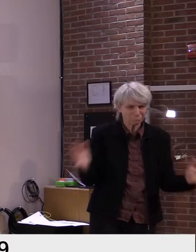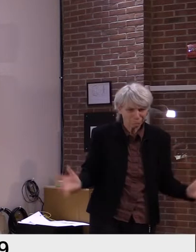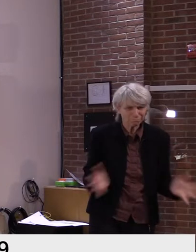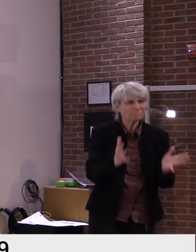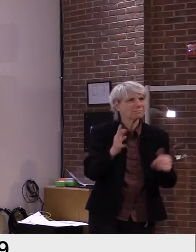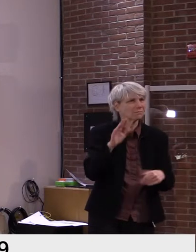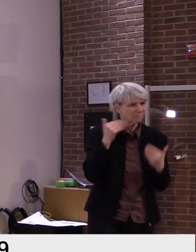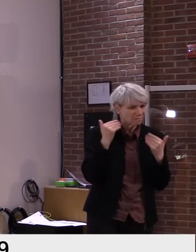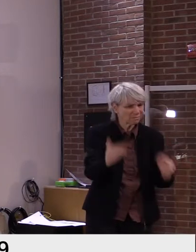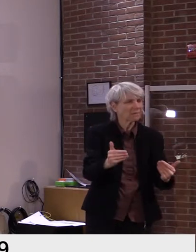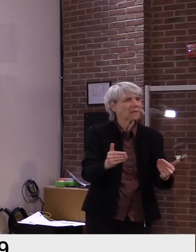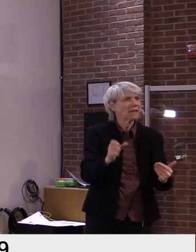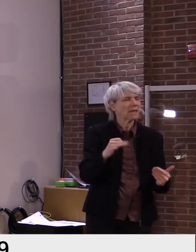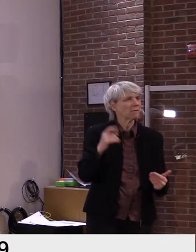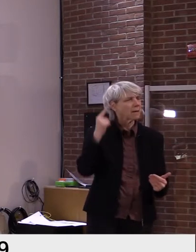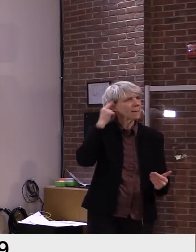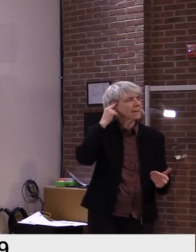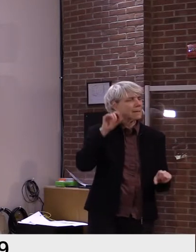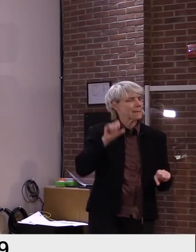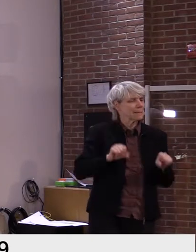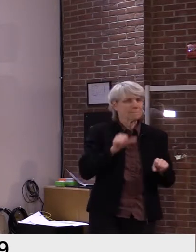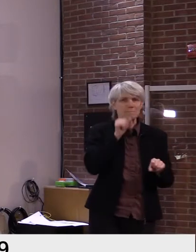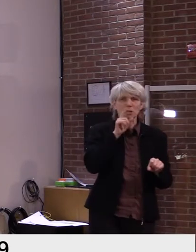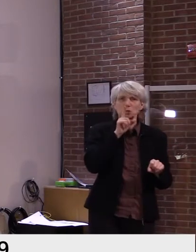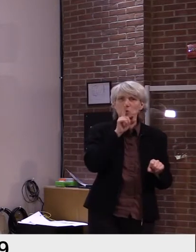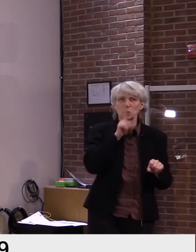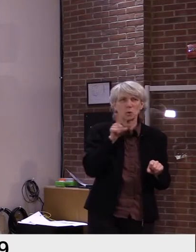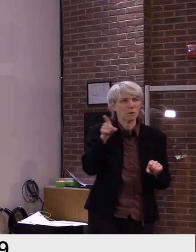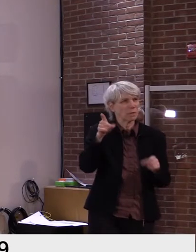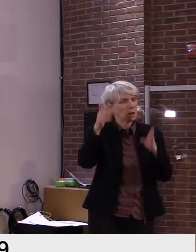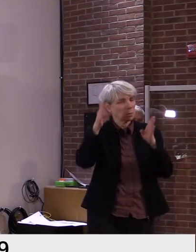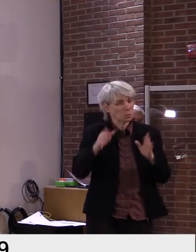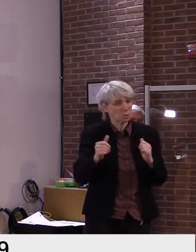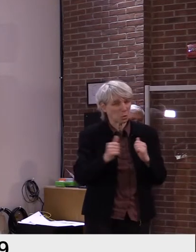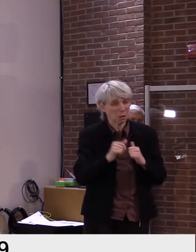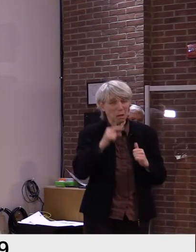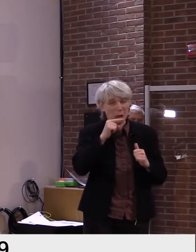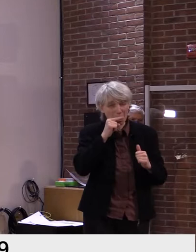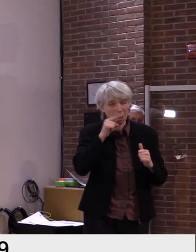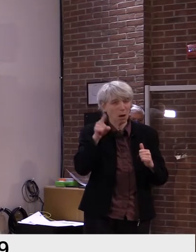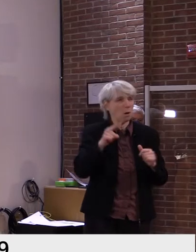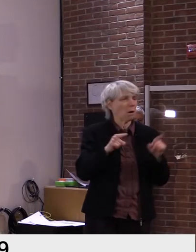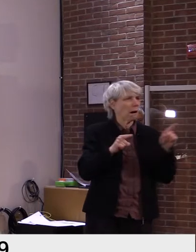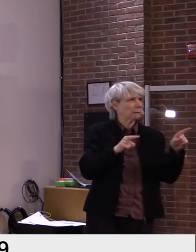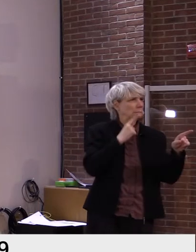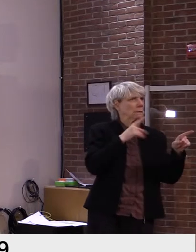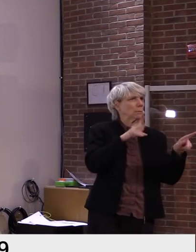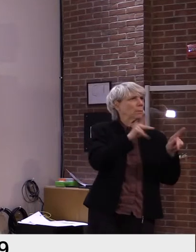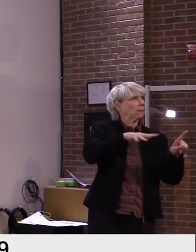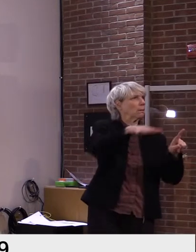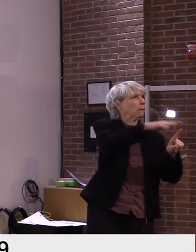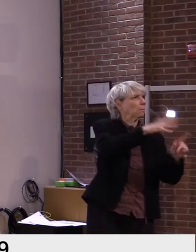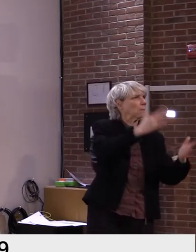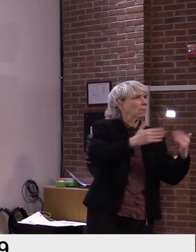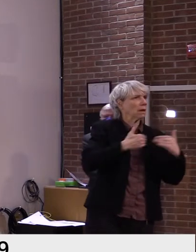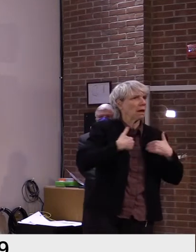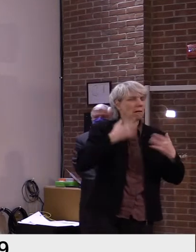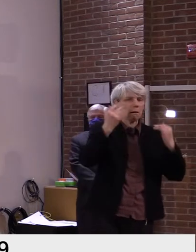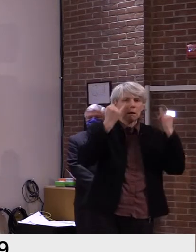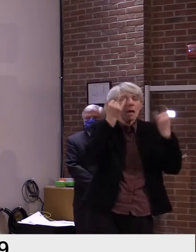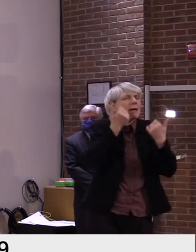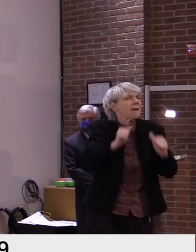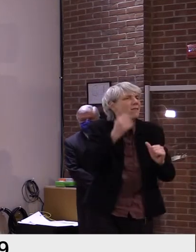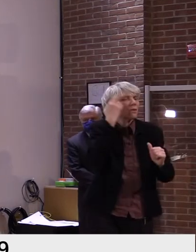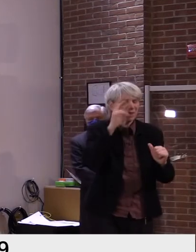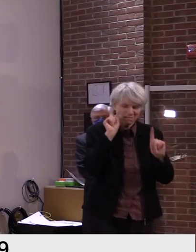it if they feel they have a need to get tested for any reason. Especially with the threat of more transmissible